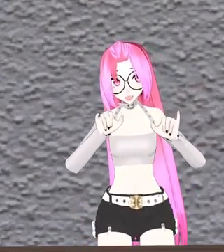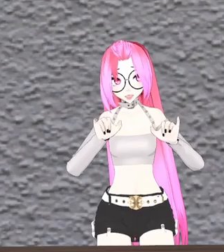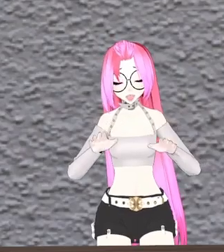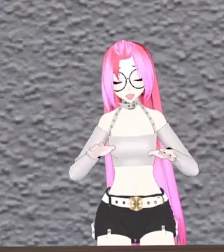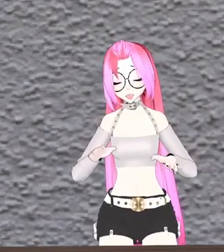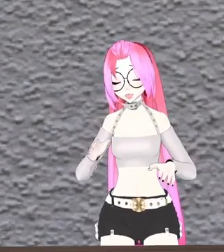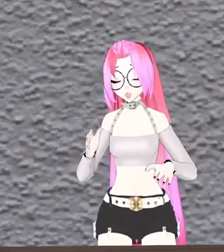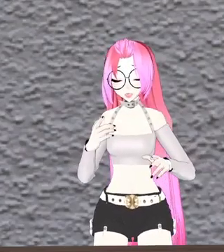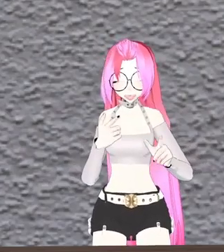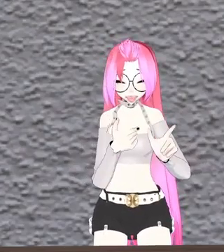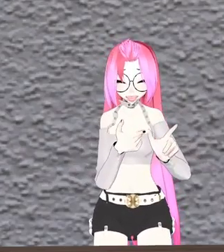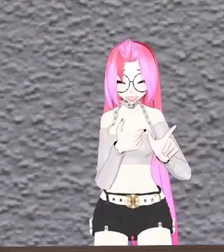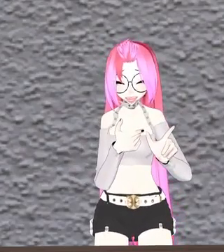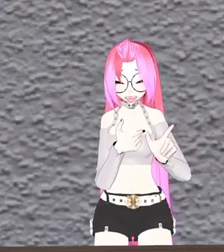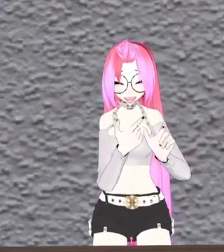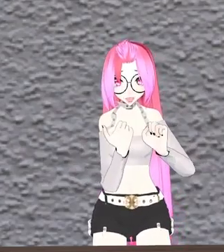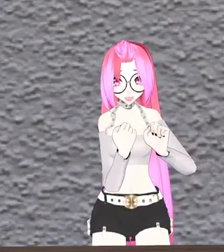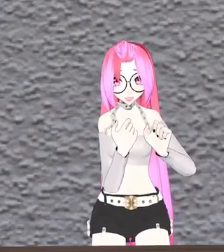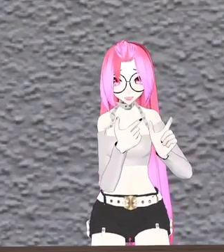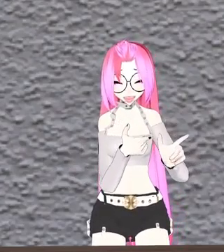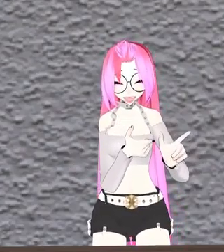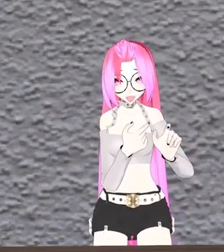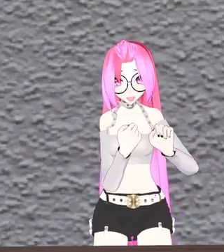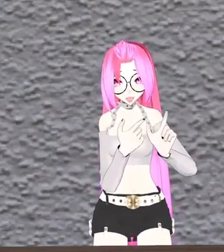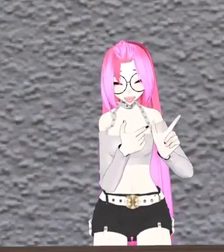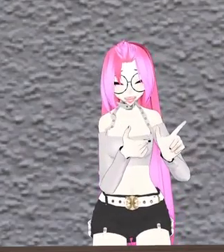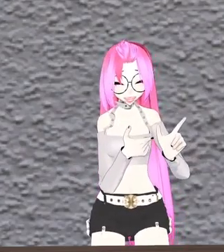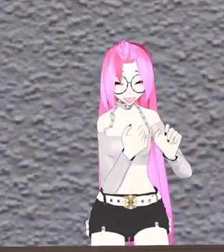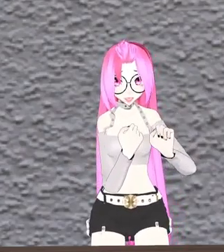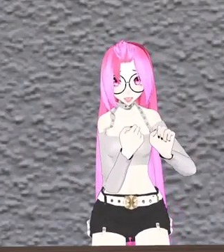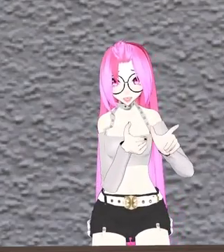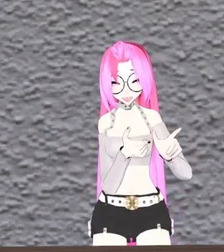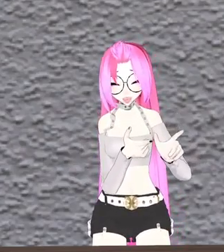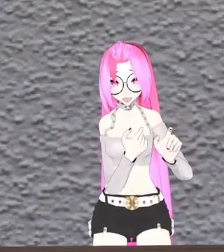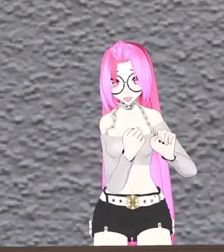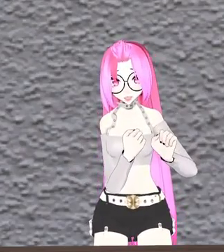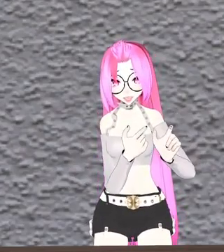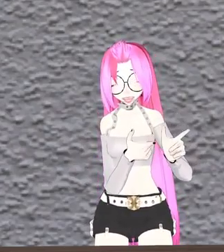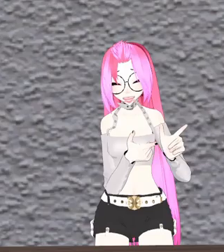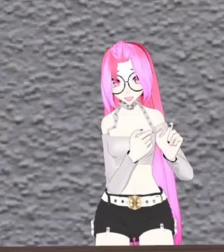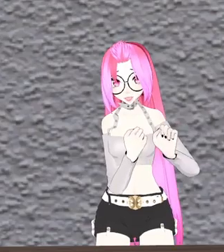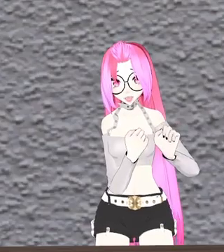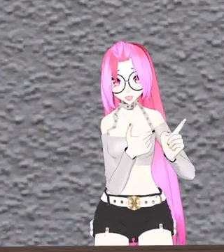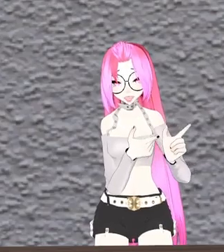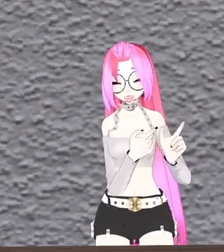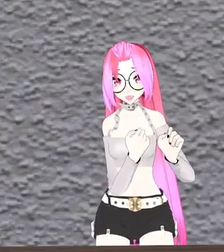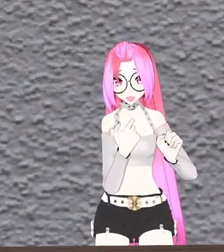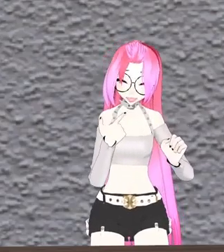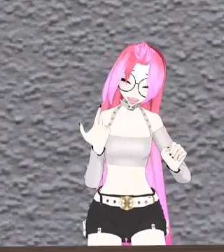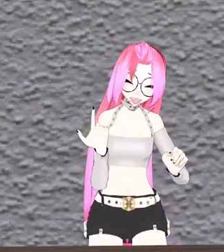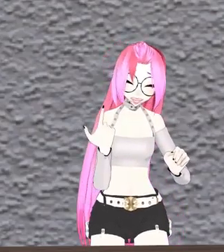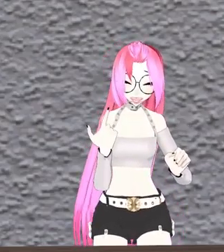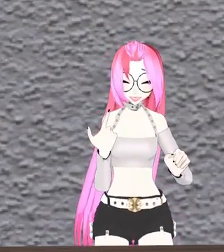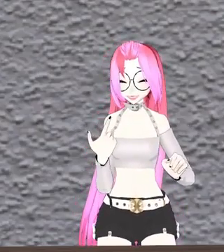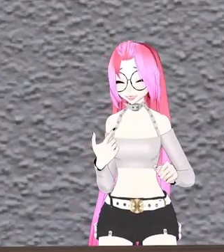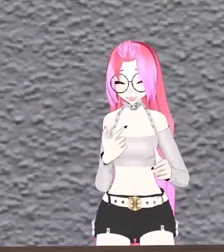most signs. So if I'm signing fast, I'm always, always, always going to have my left hand in front of my right hand because I'm right-handed.